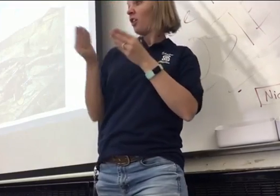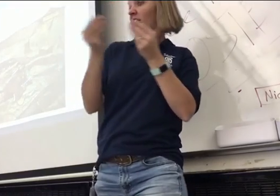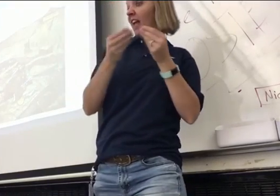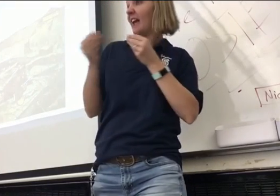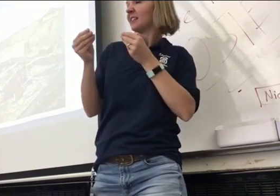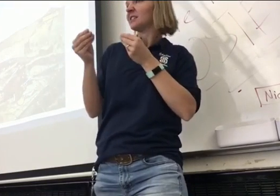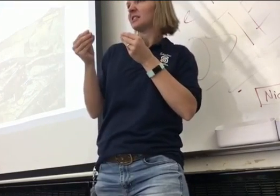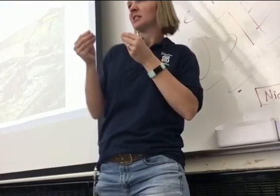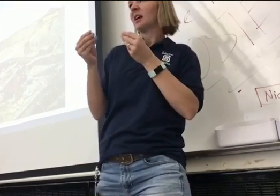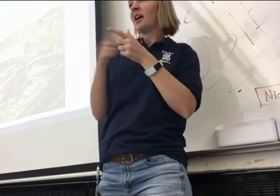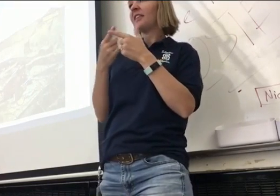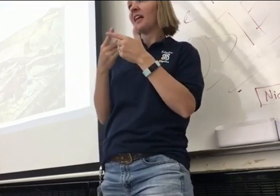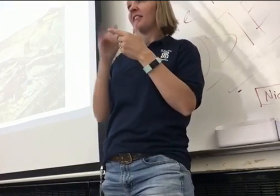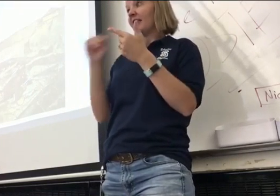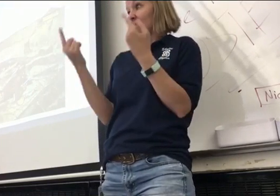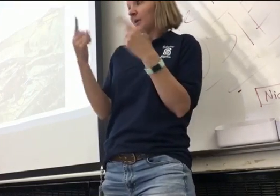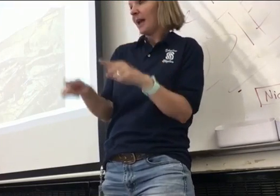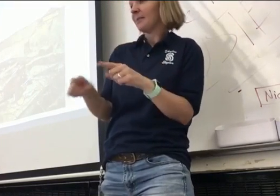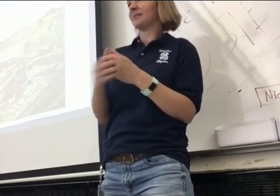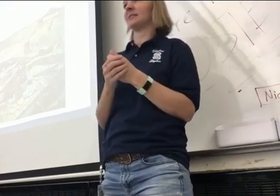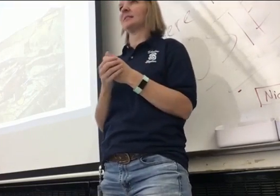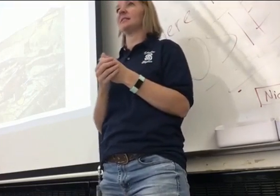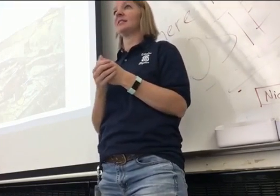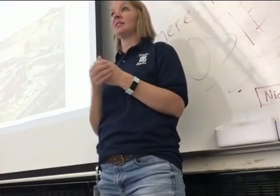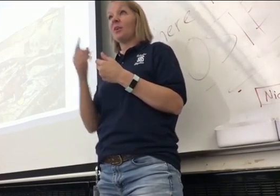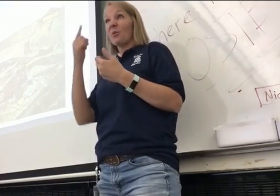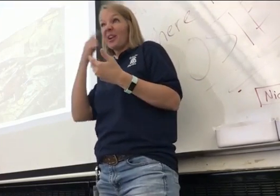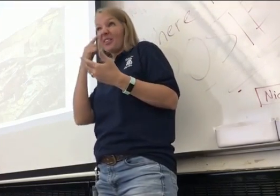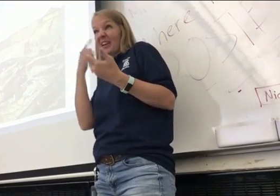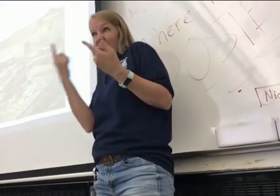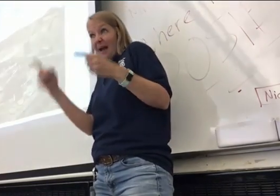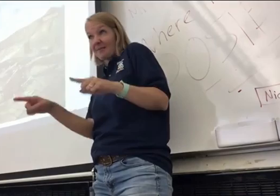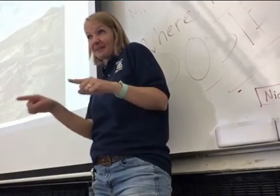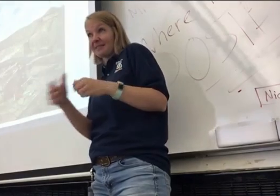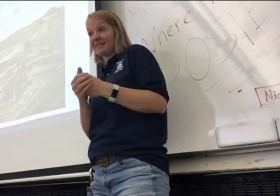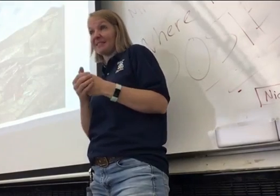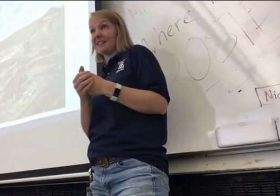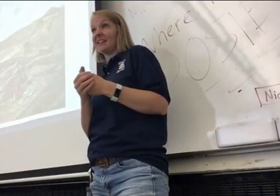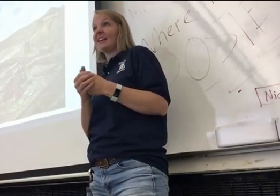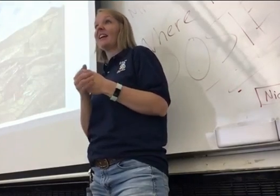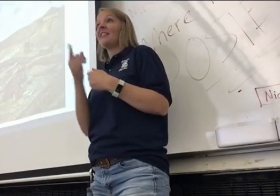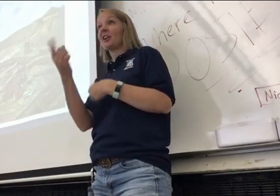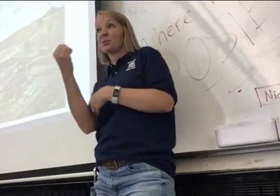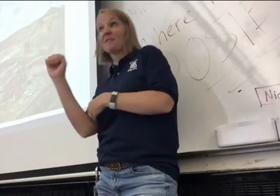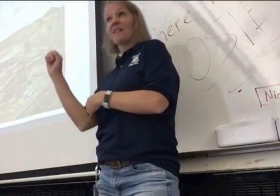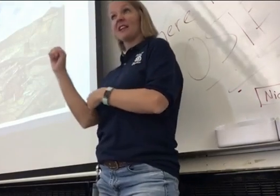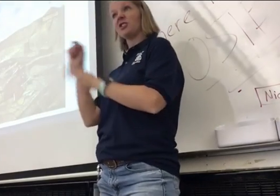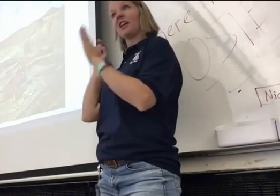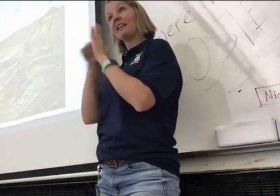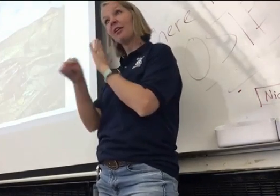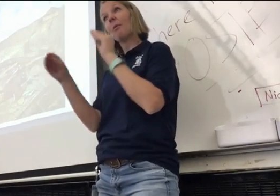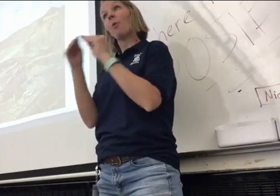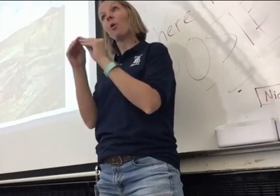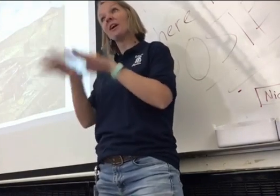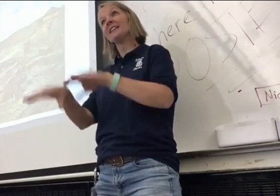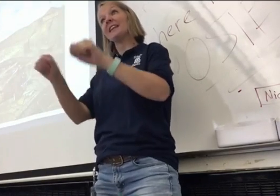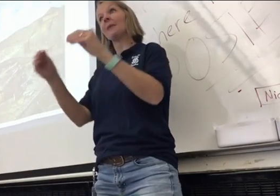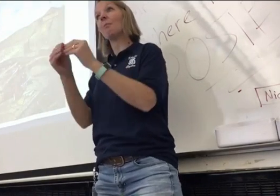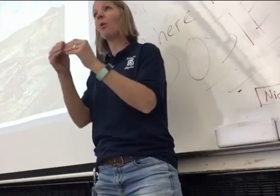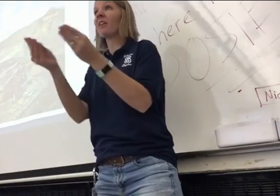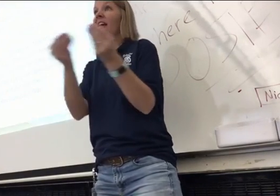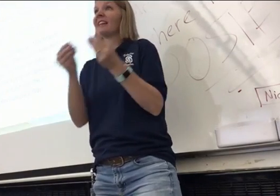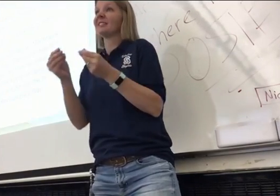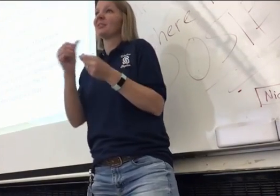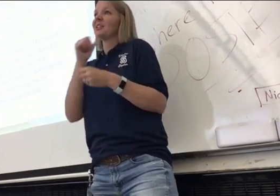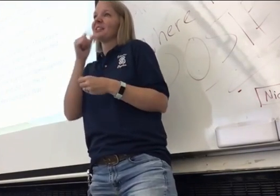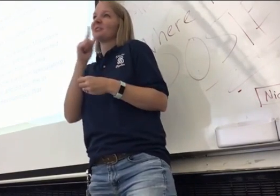away and never take over their land? What's going to actually happen, probably? They're going to revenge, and they're going to kill them more and take over it. So it doesn't work